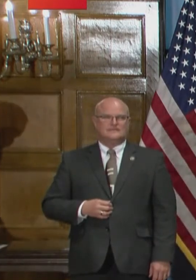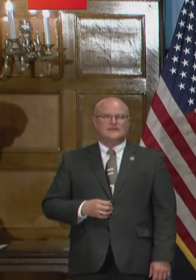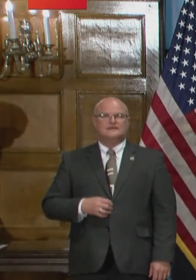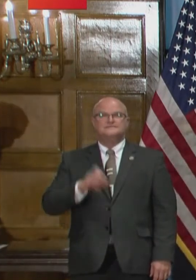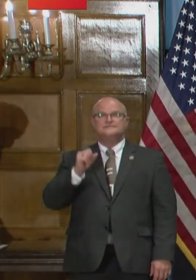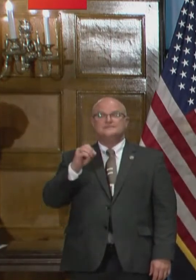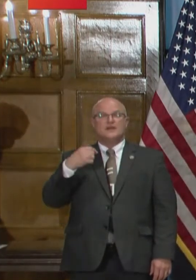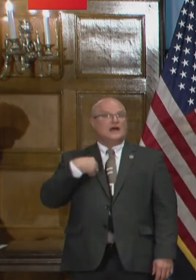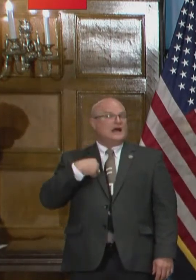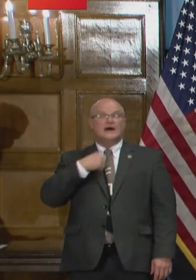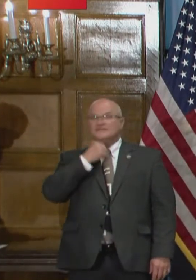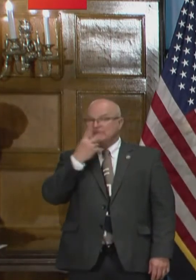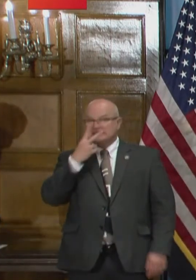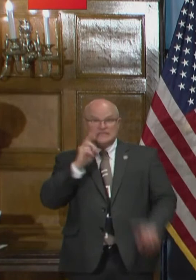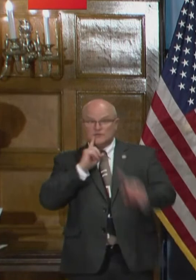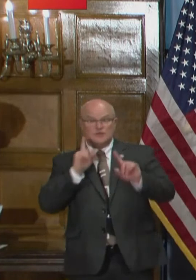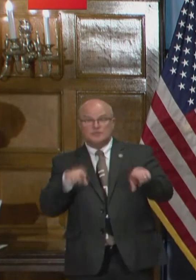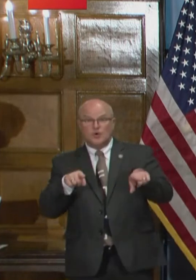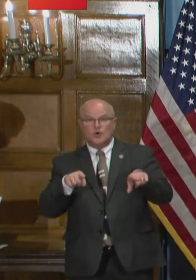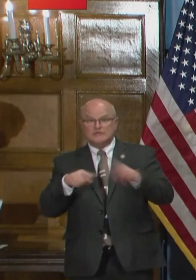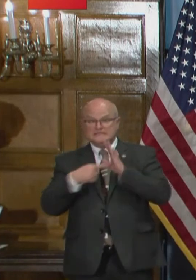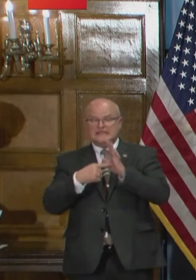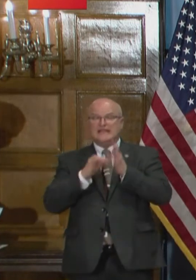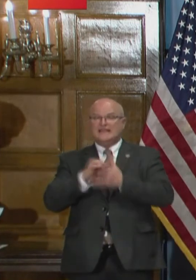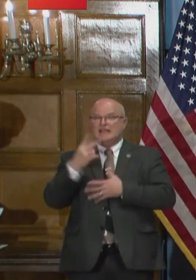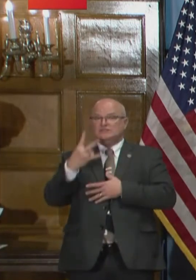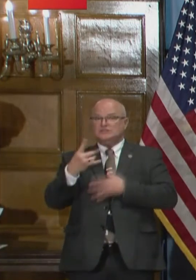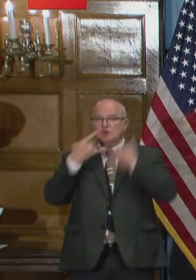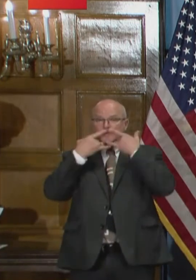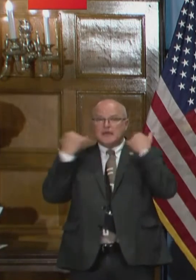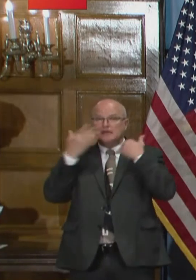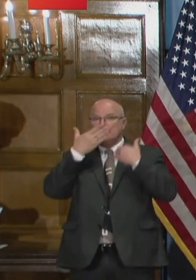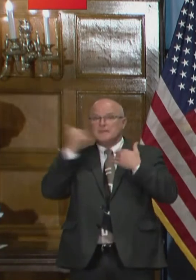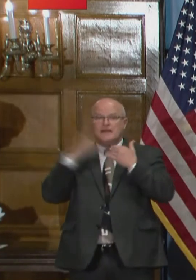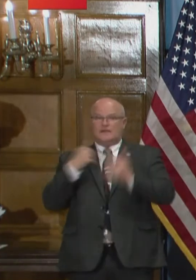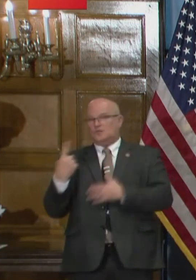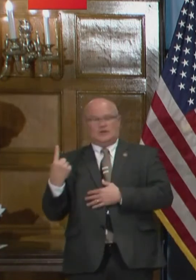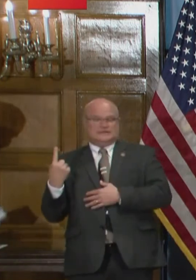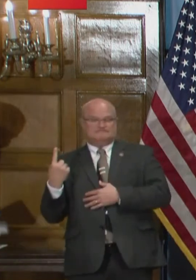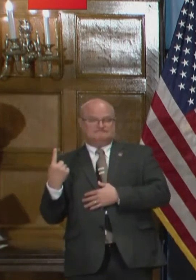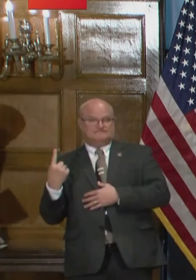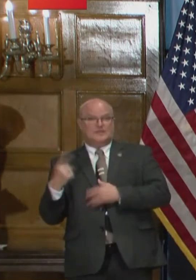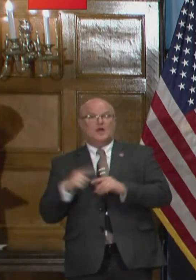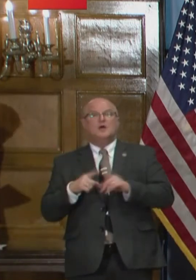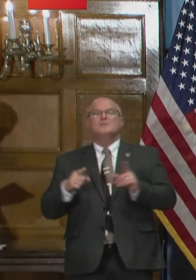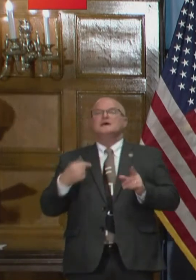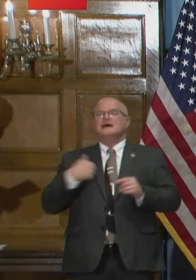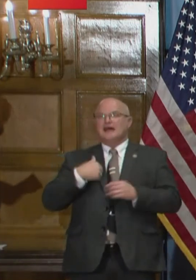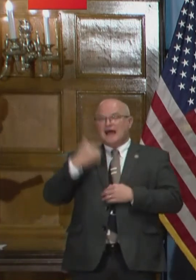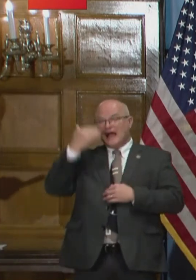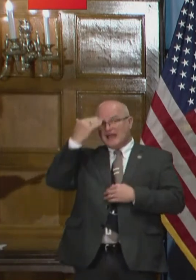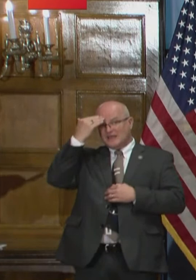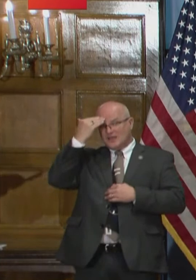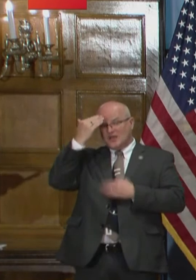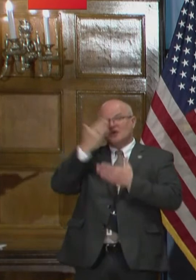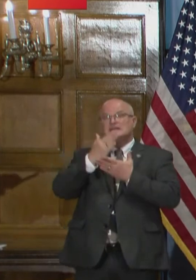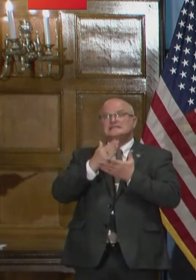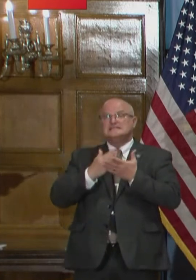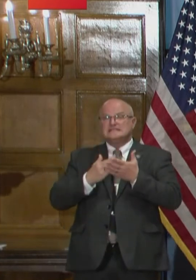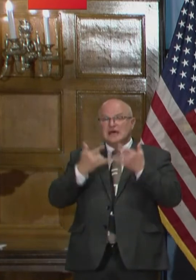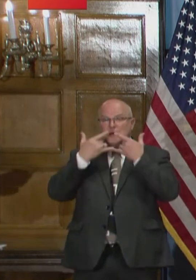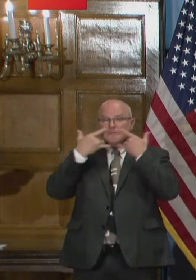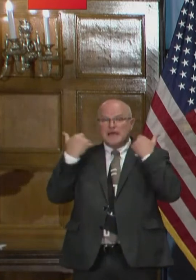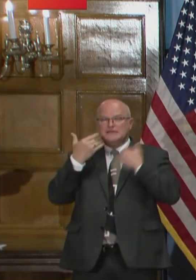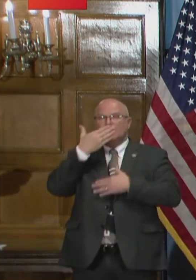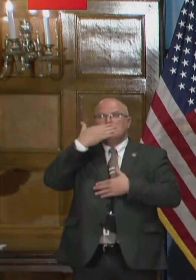So I have not seen reports indicating that 2 masks are better than 1, but I do know that some masks are